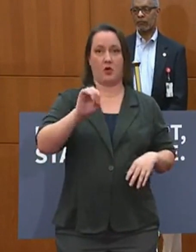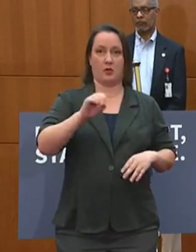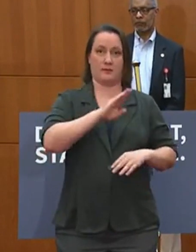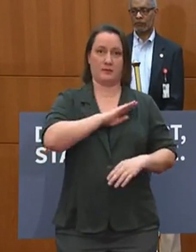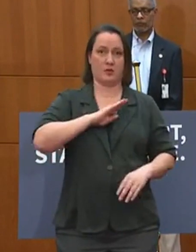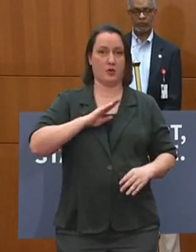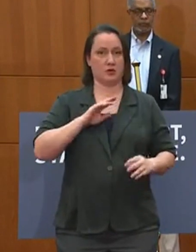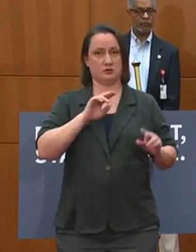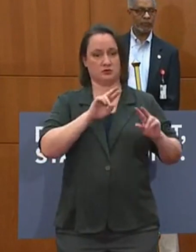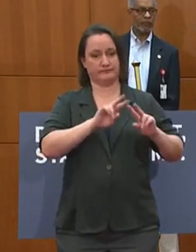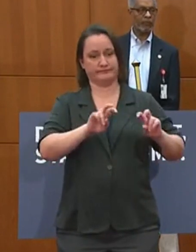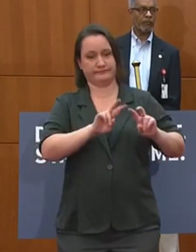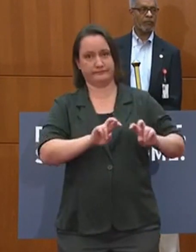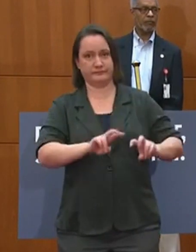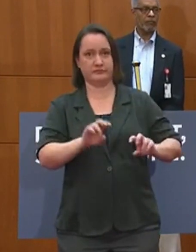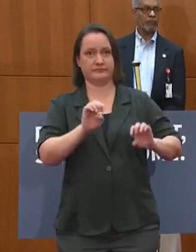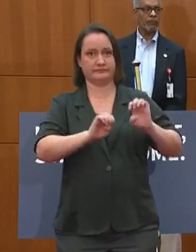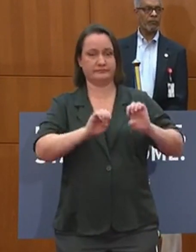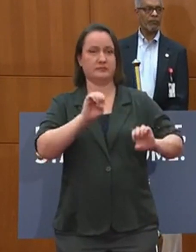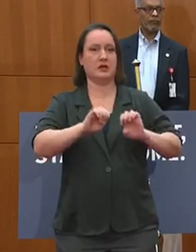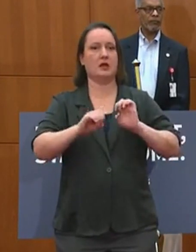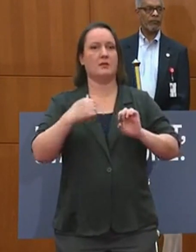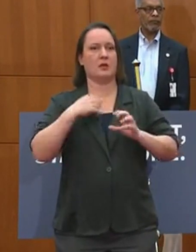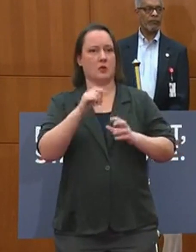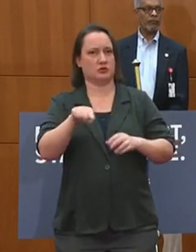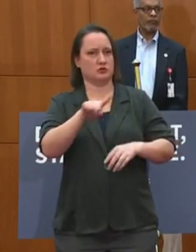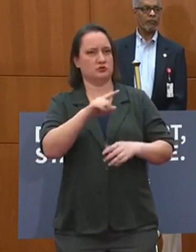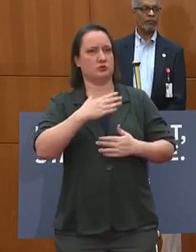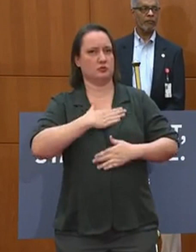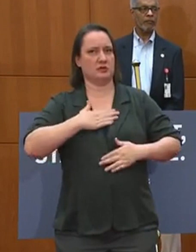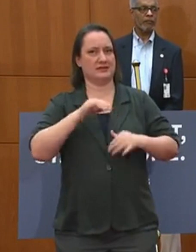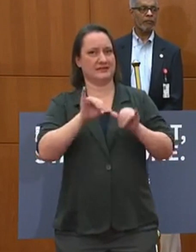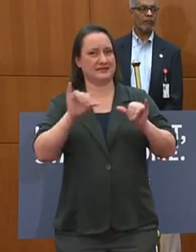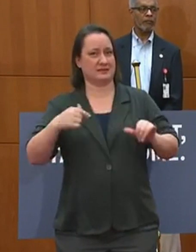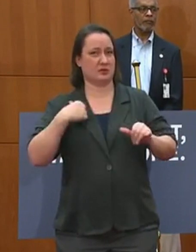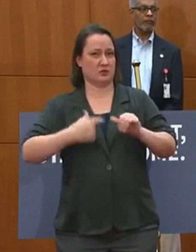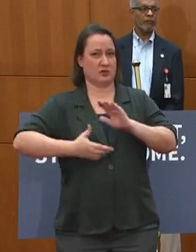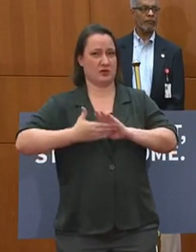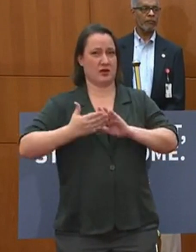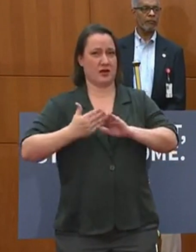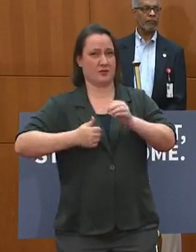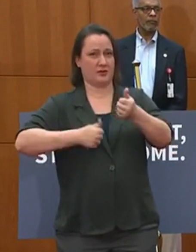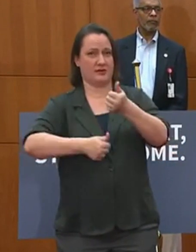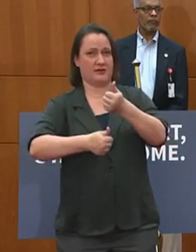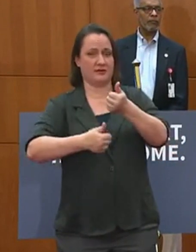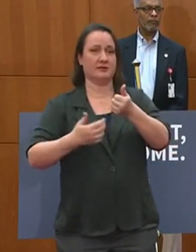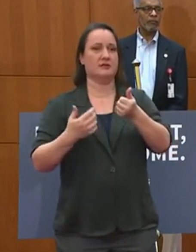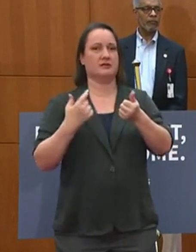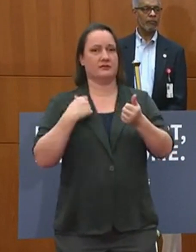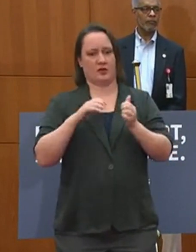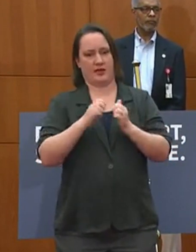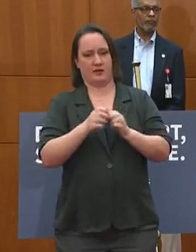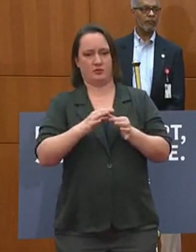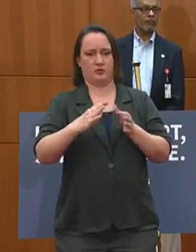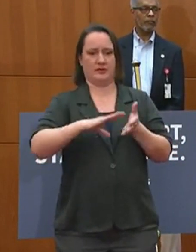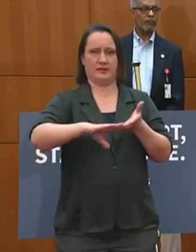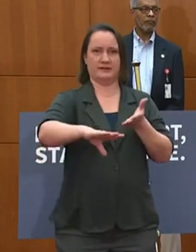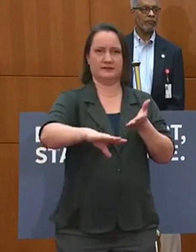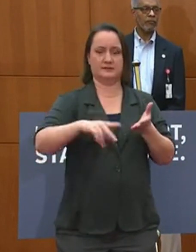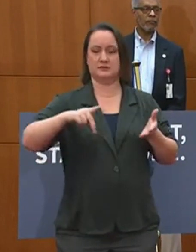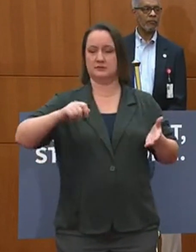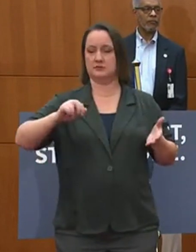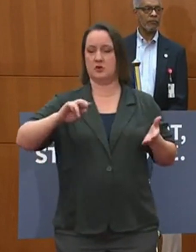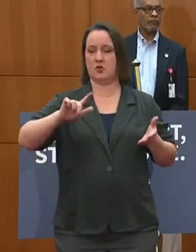do want you to appreciate the system by which we have to operate in terms of releasing. And the parole board has